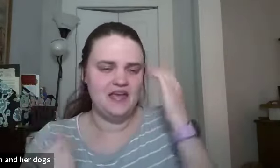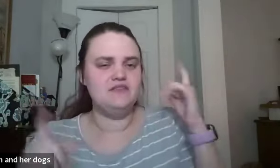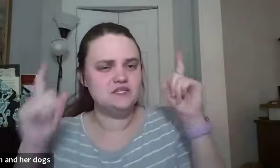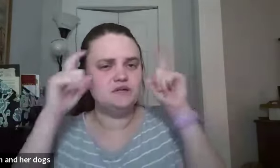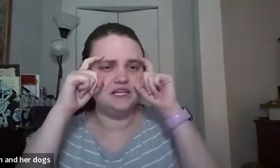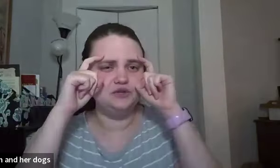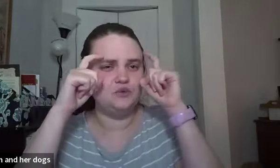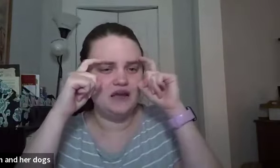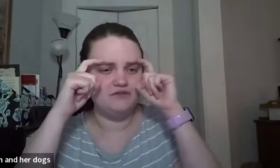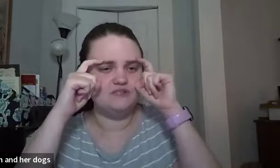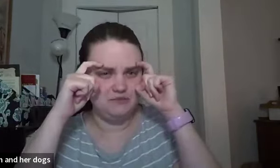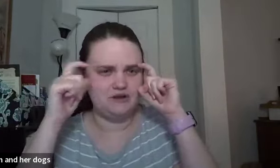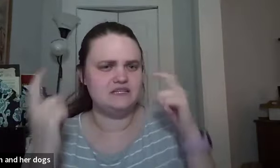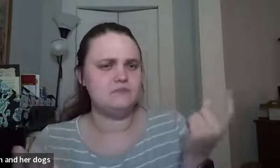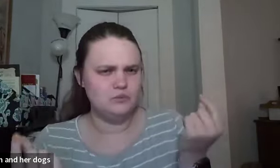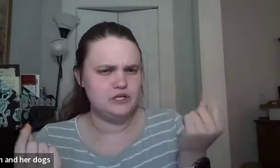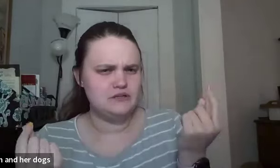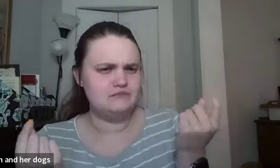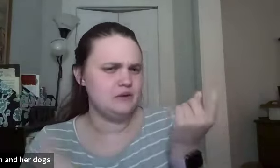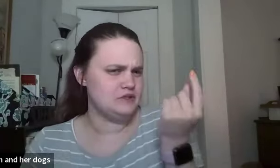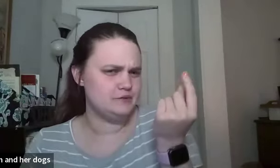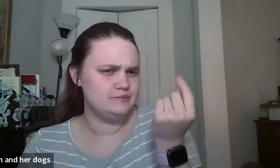And this one, again, you would have those eyebrows down. What are you doing? Like, what do?